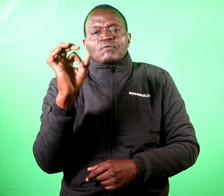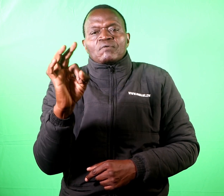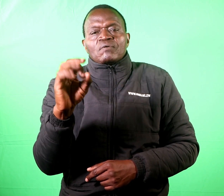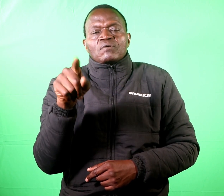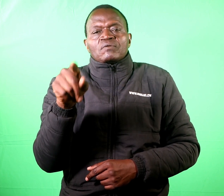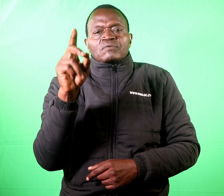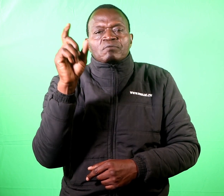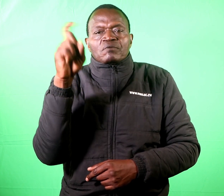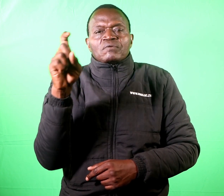www.fnc.org.zw.